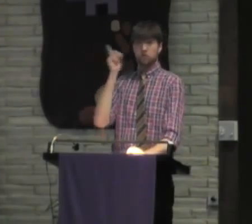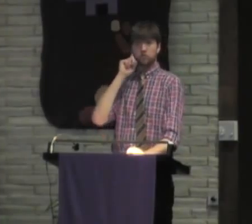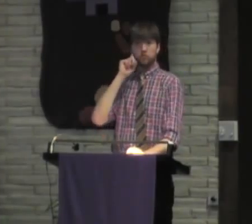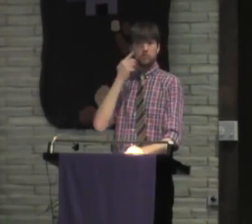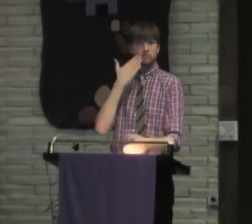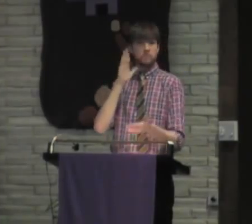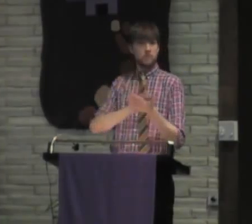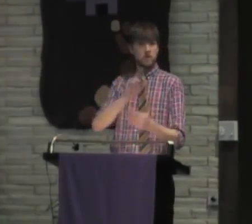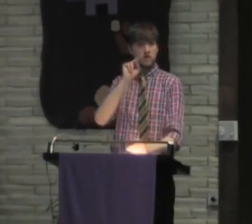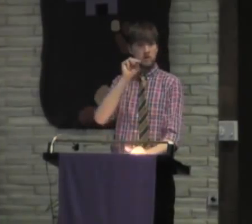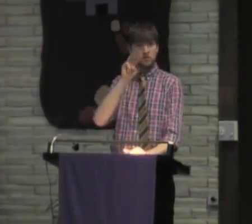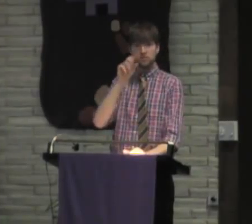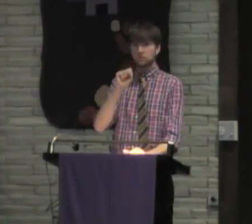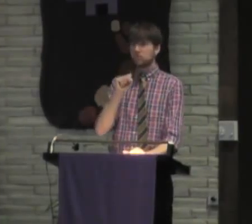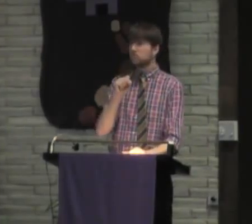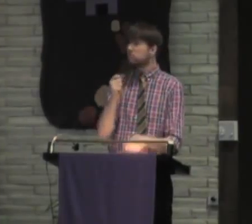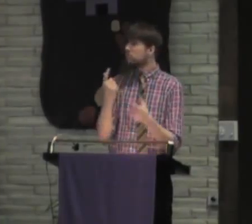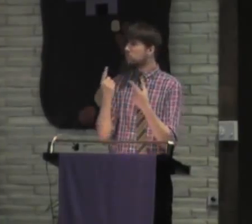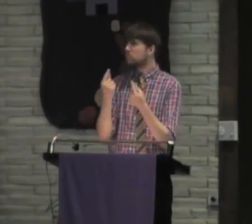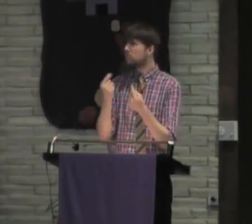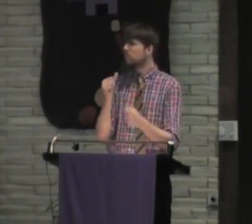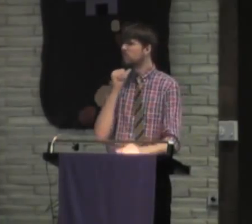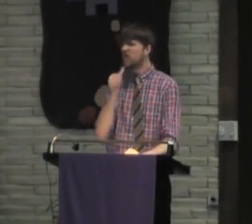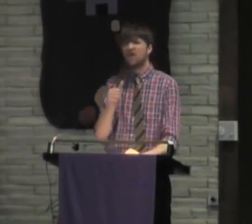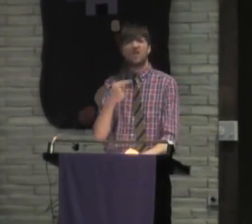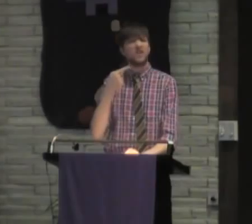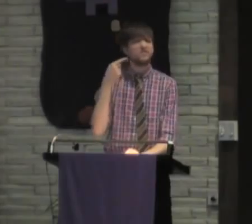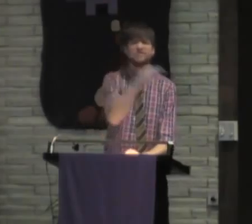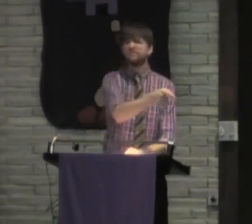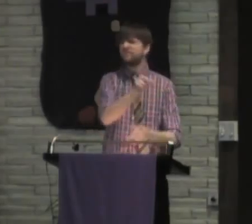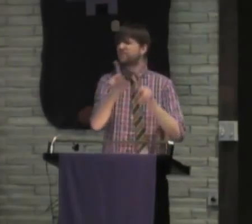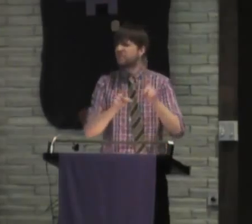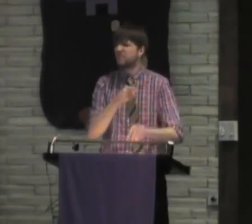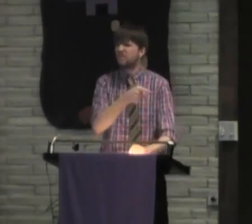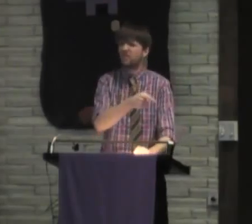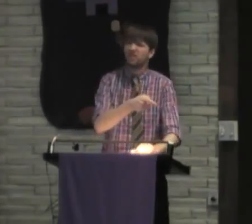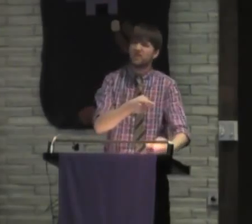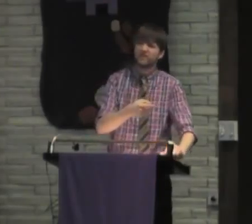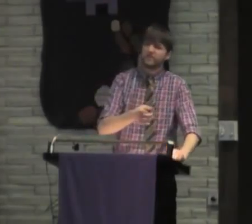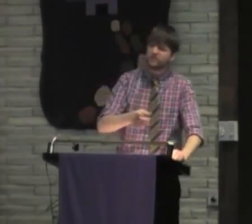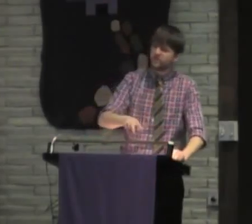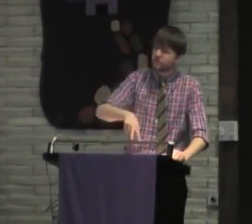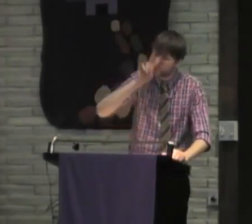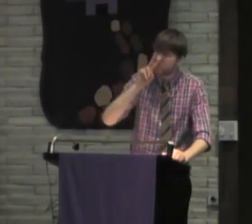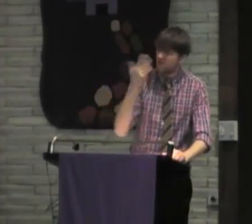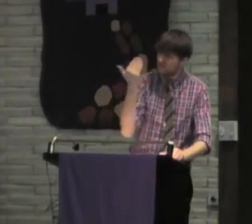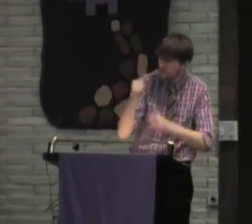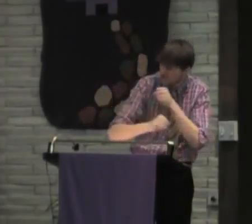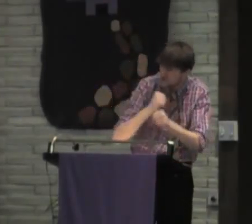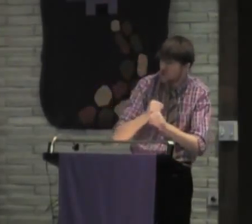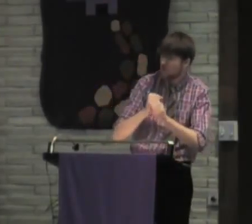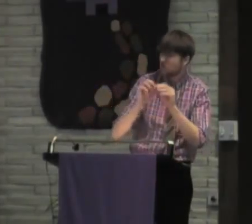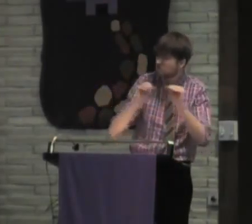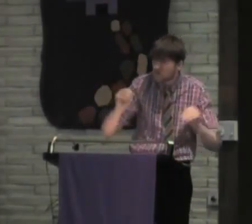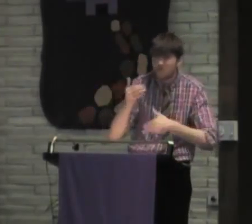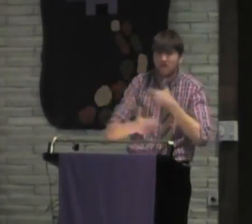But if you notice that Nehemiah heard this bad news, and what did he do? He didn't accuse people. He didn't say, oh, they're so